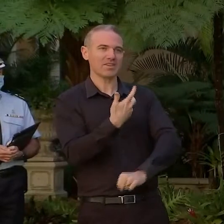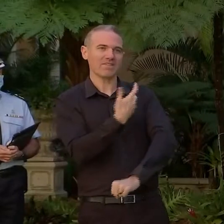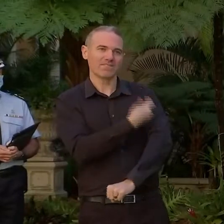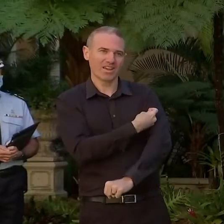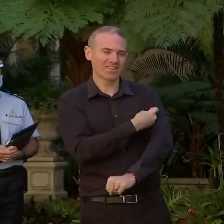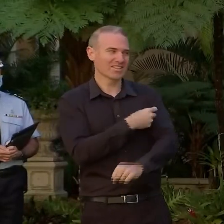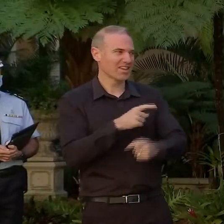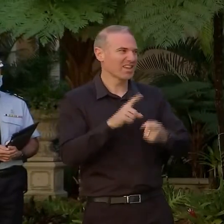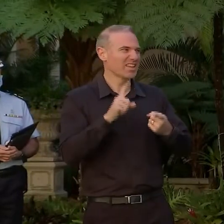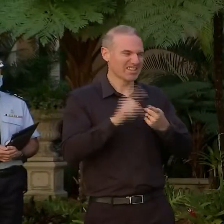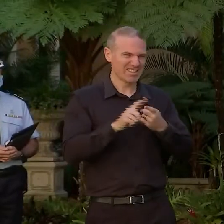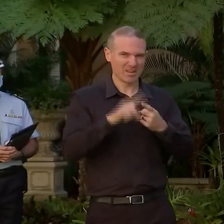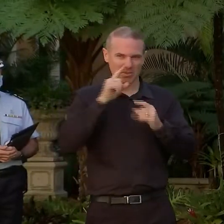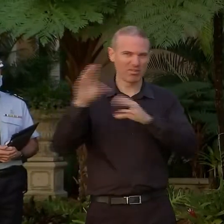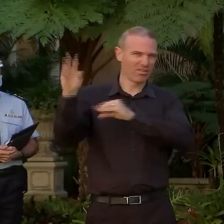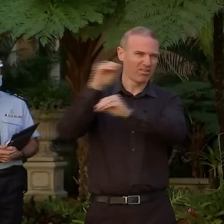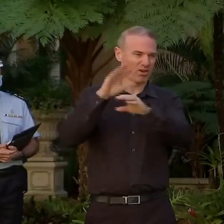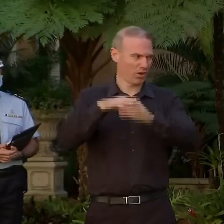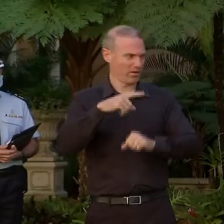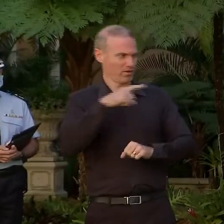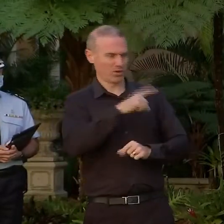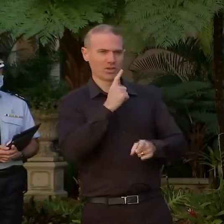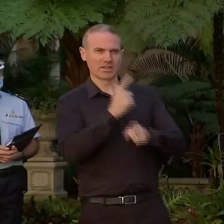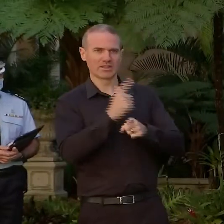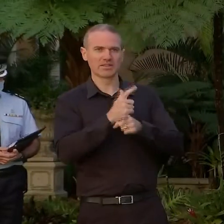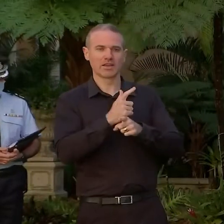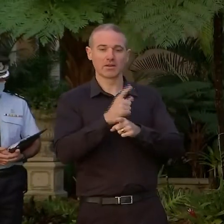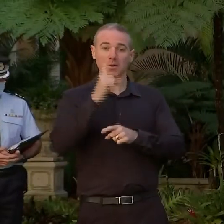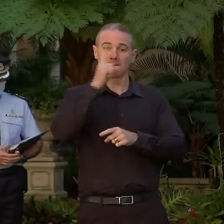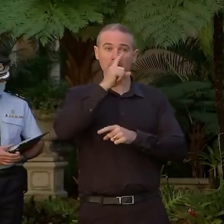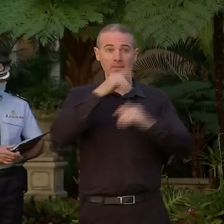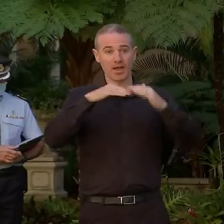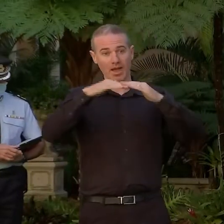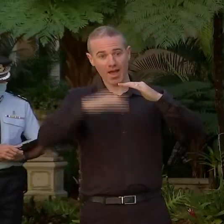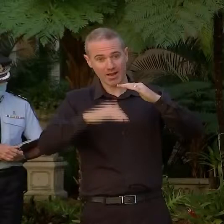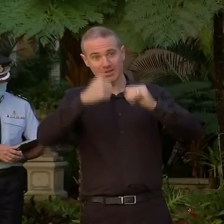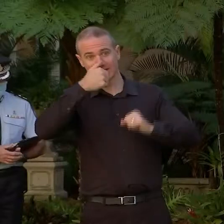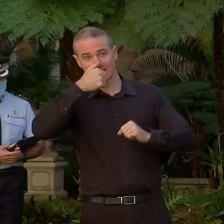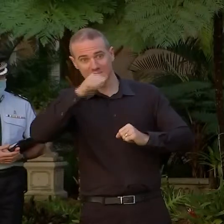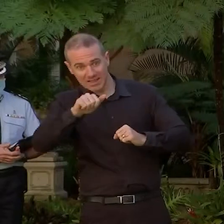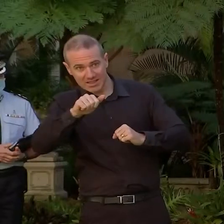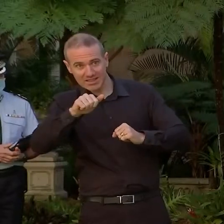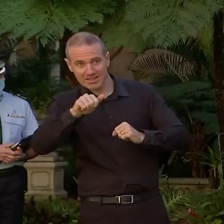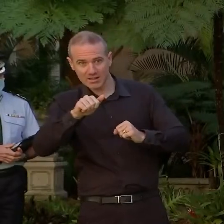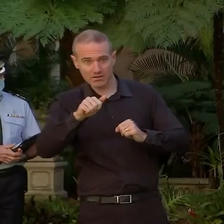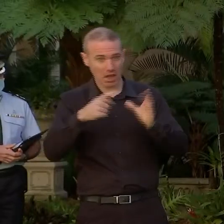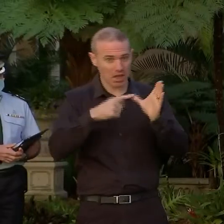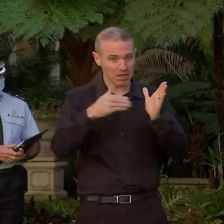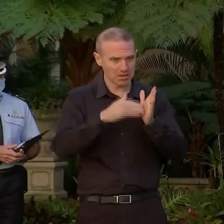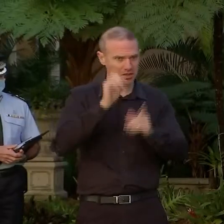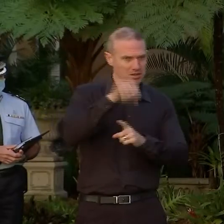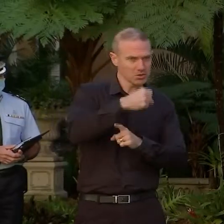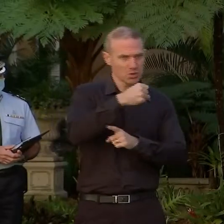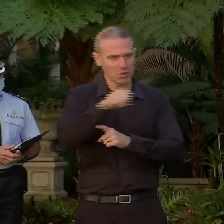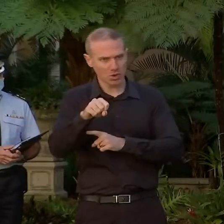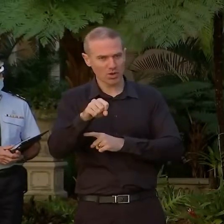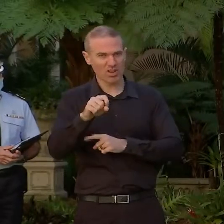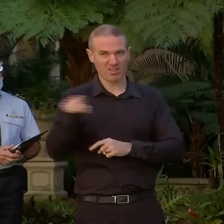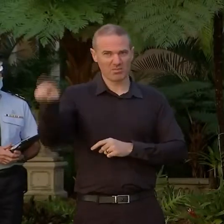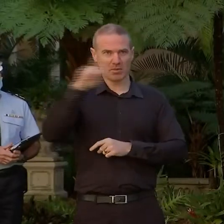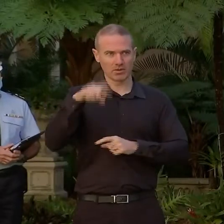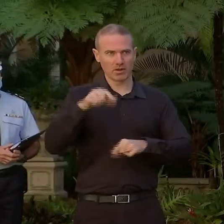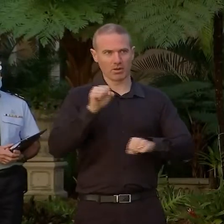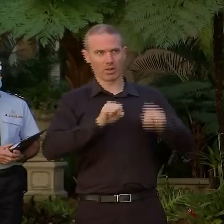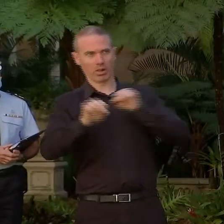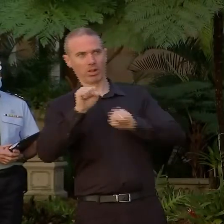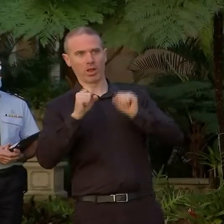interstate about your comments on AstraZeneca for people under 60. They're saying there's vaccine hesitancy attributed to your comments. How do you respond to that